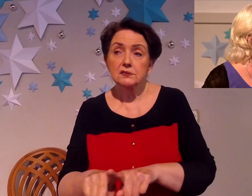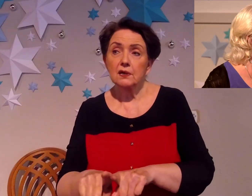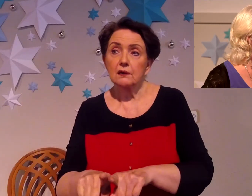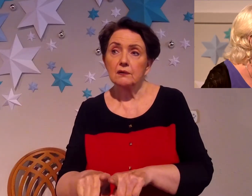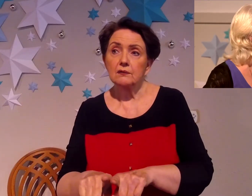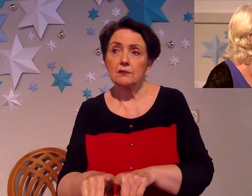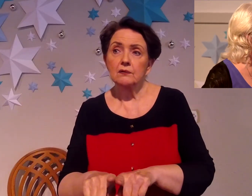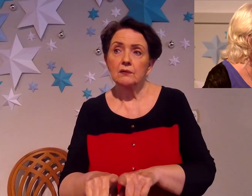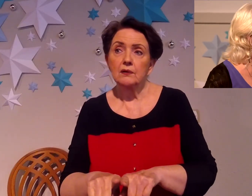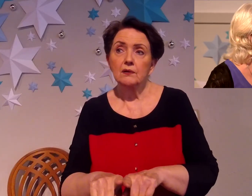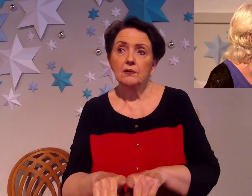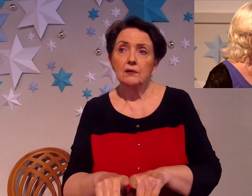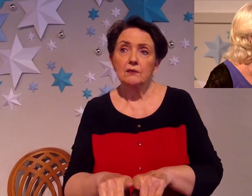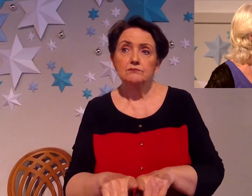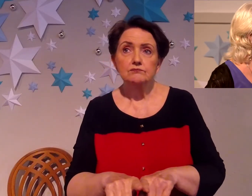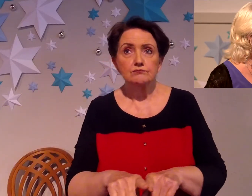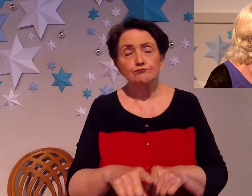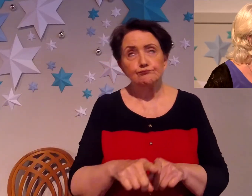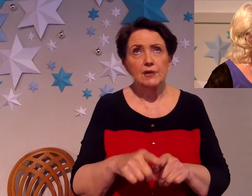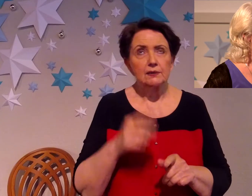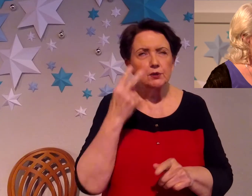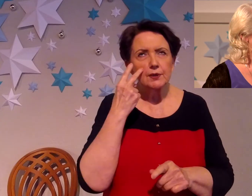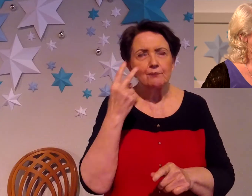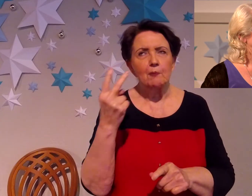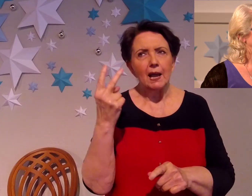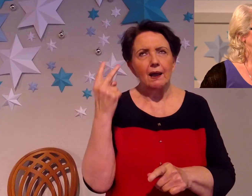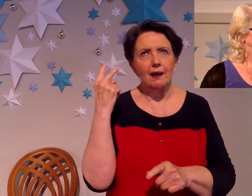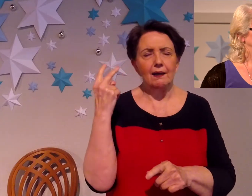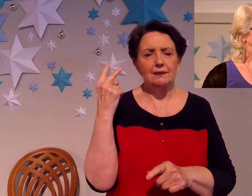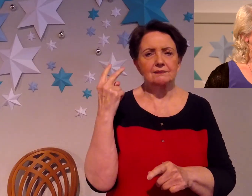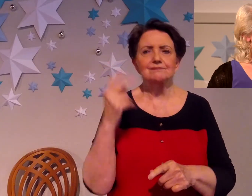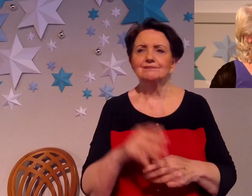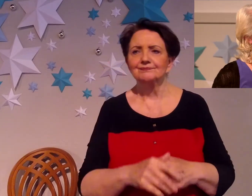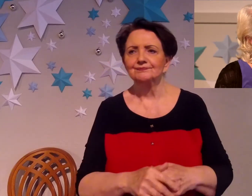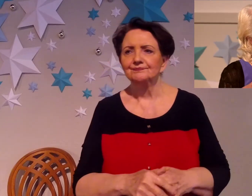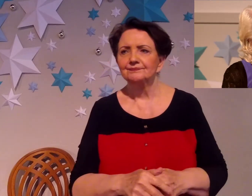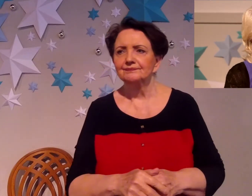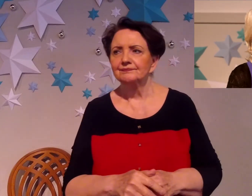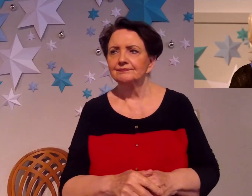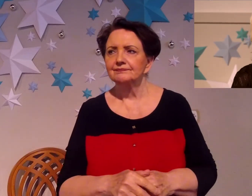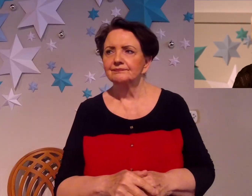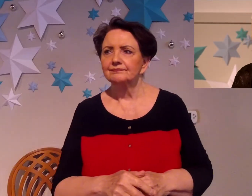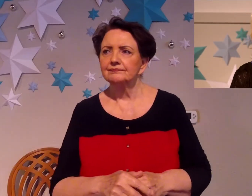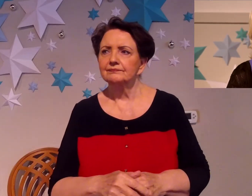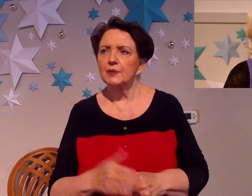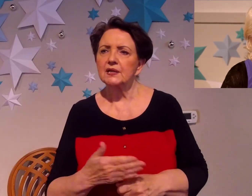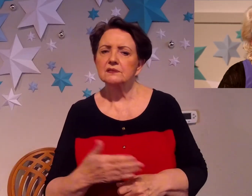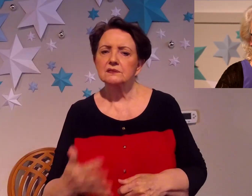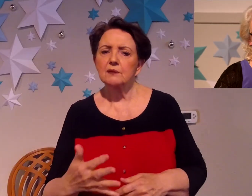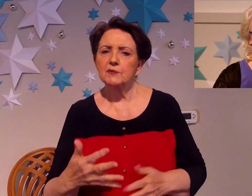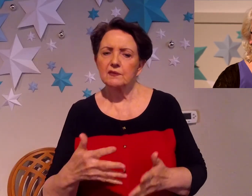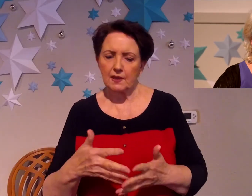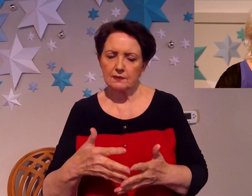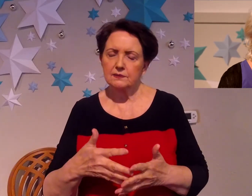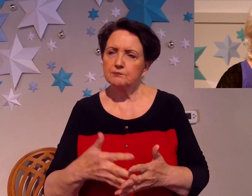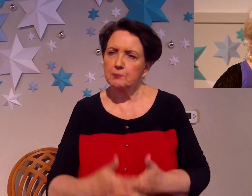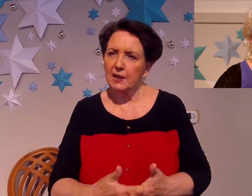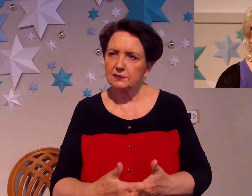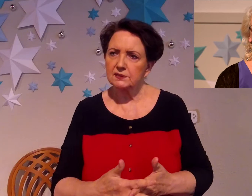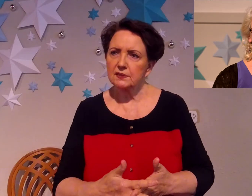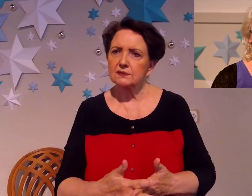a tremendous amount of nostalgia to it. But it is something that embeds us in